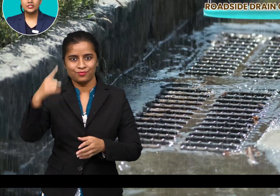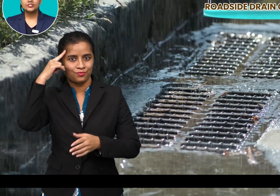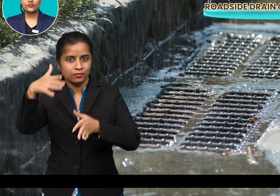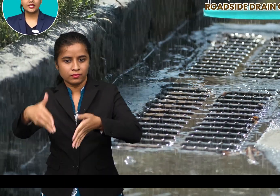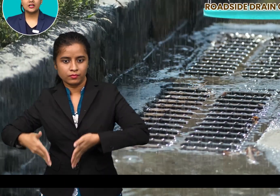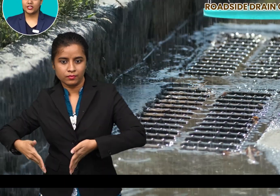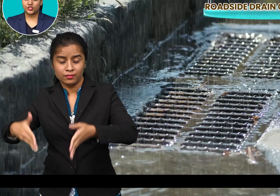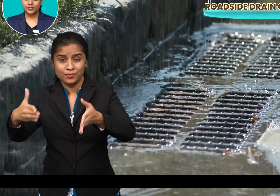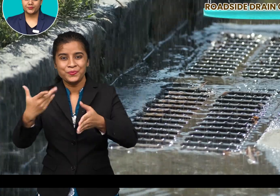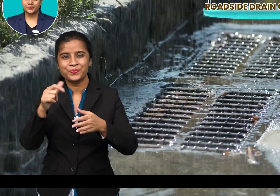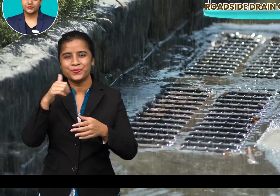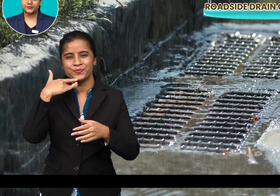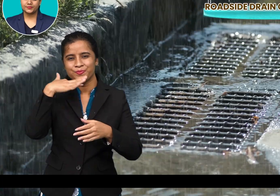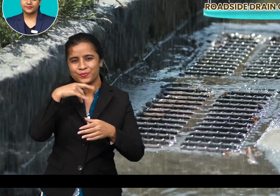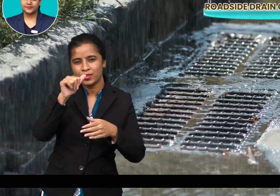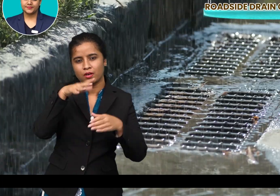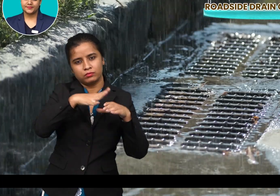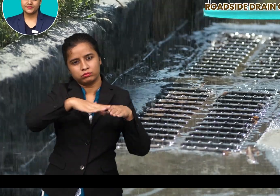Roadside drain collection.